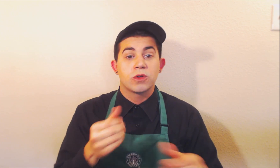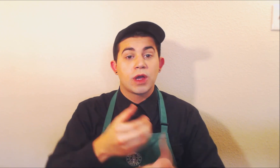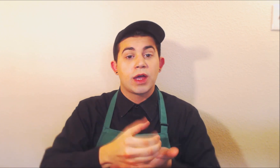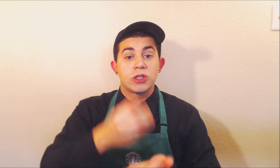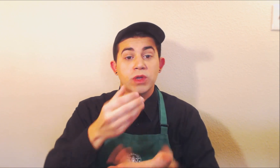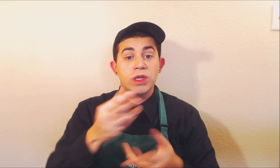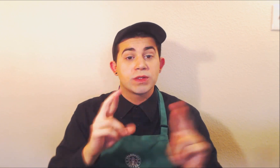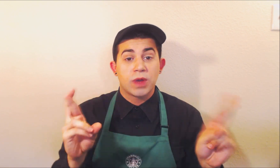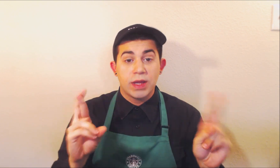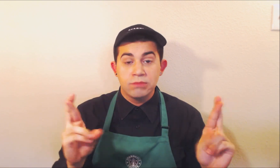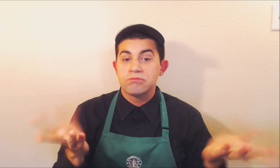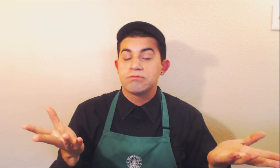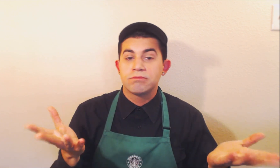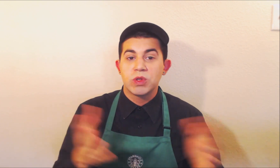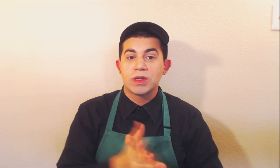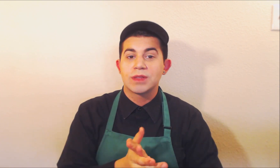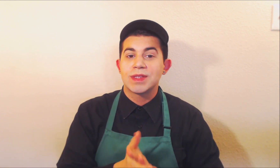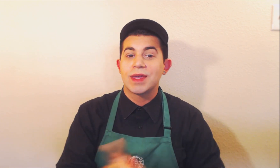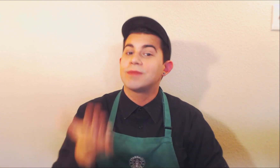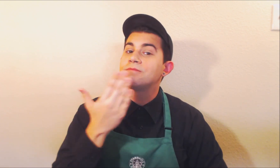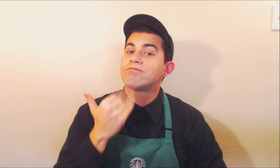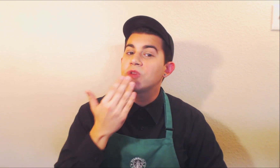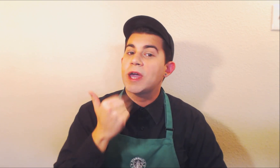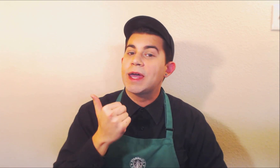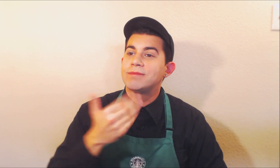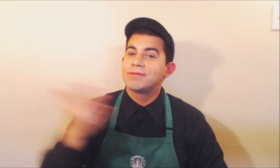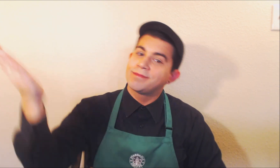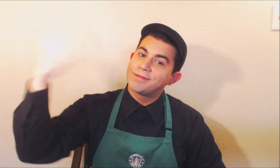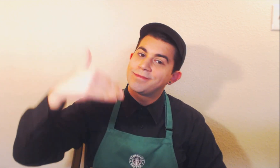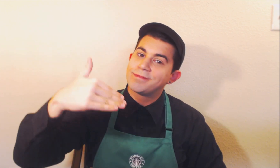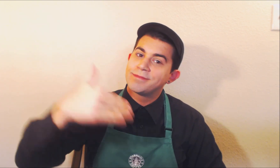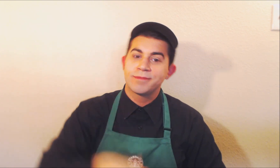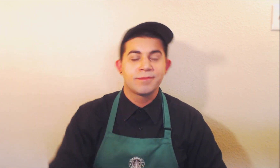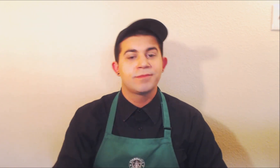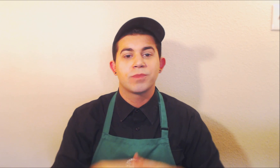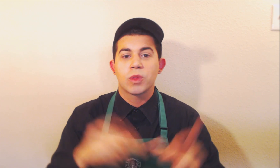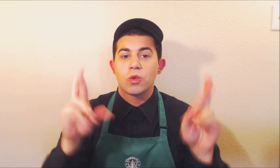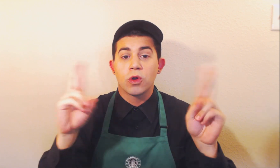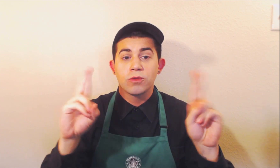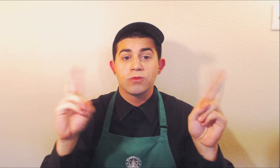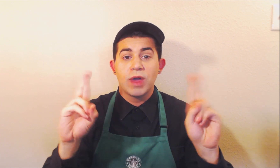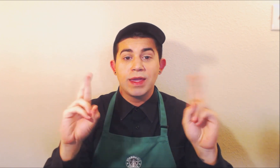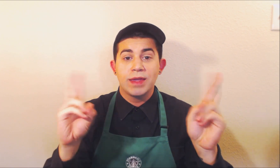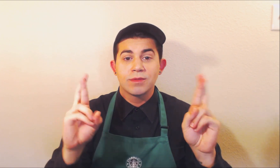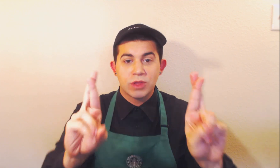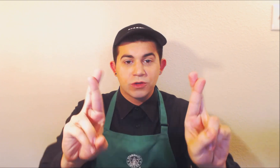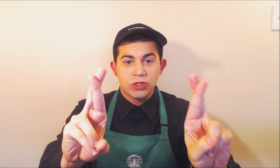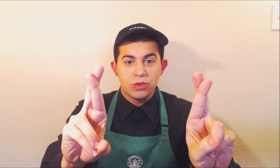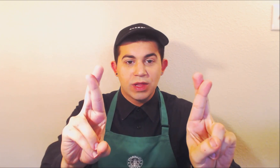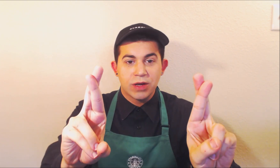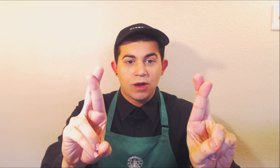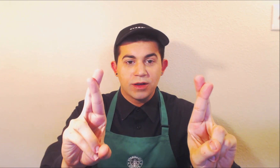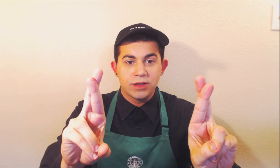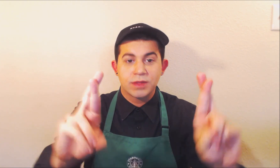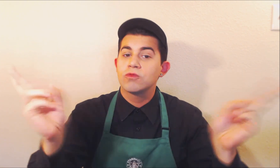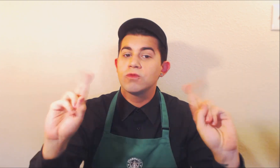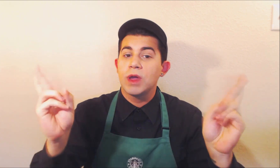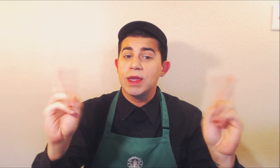their drink is ready, you can say Brad, or ready with your two letter R's,